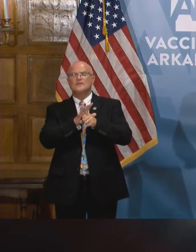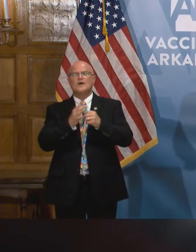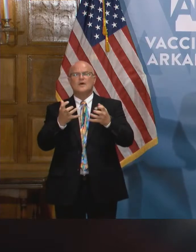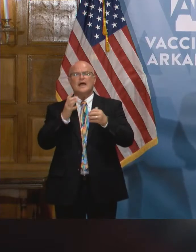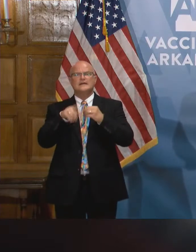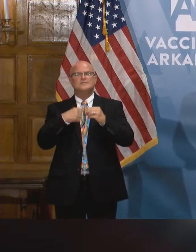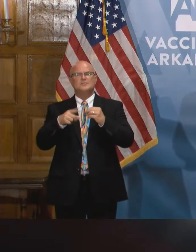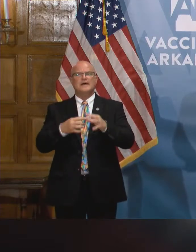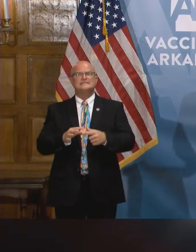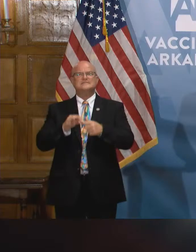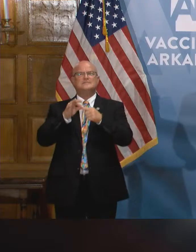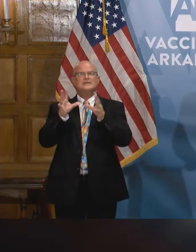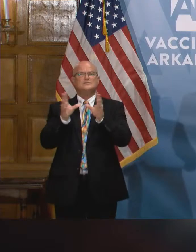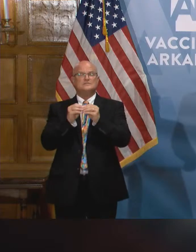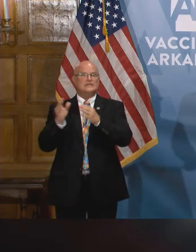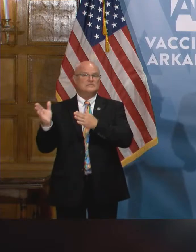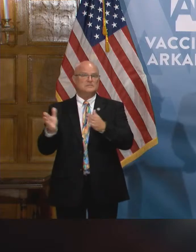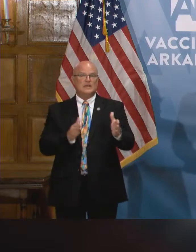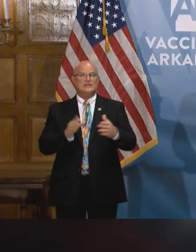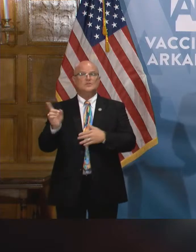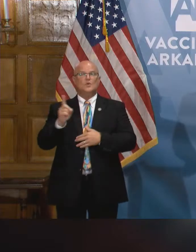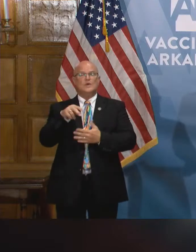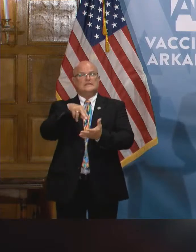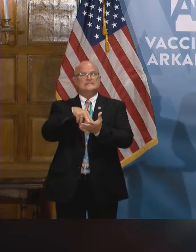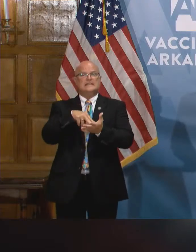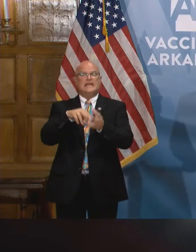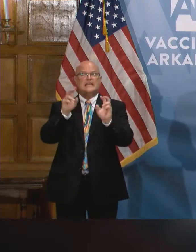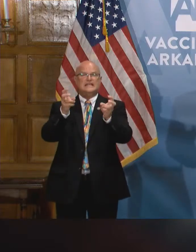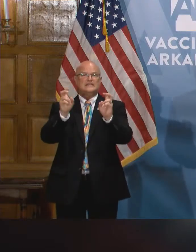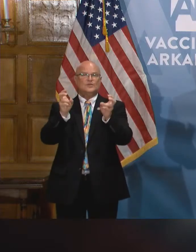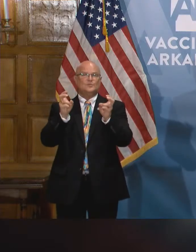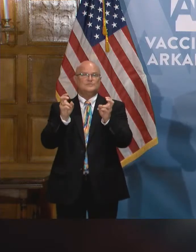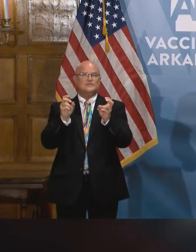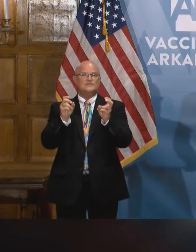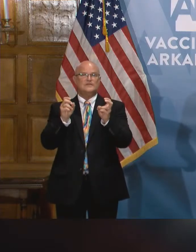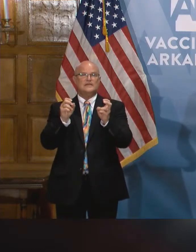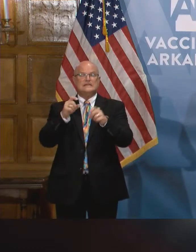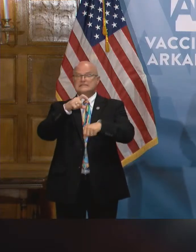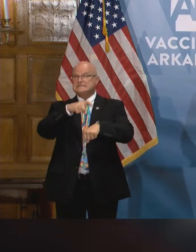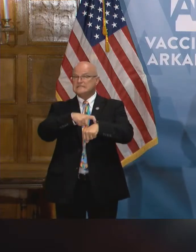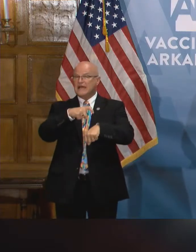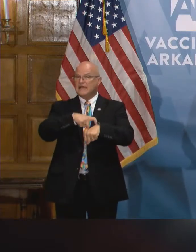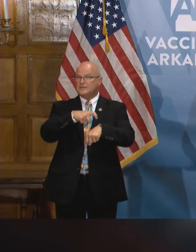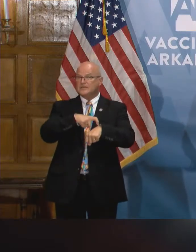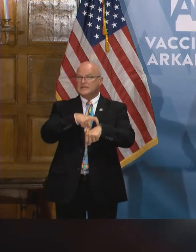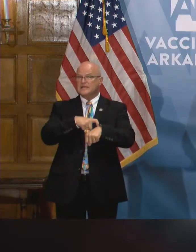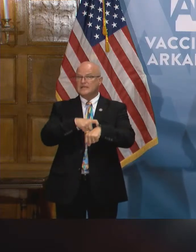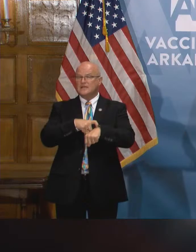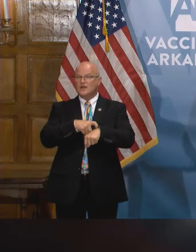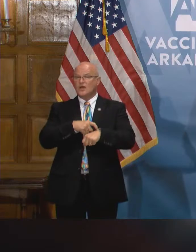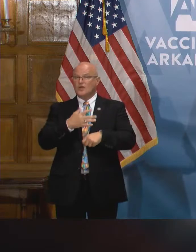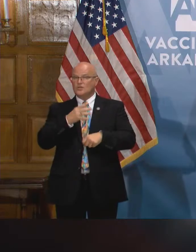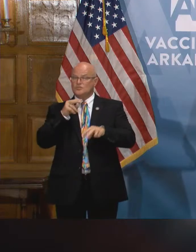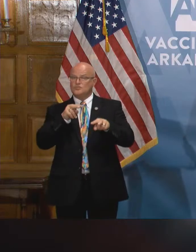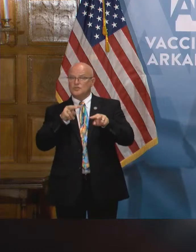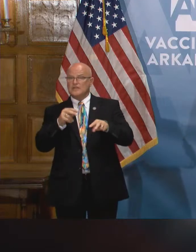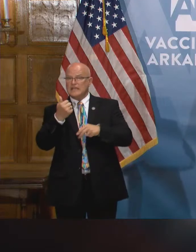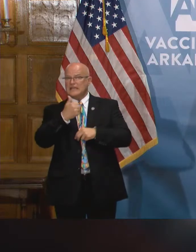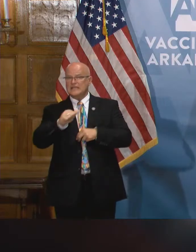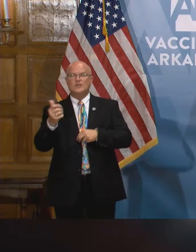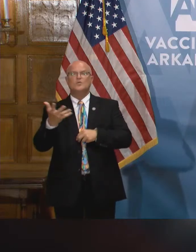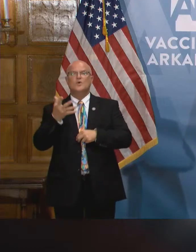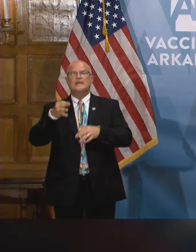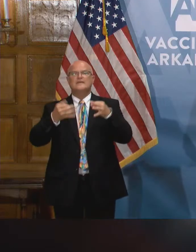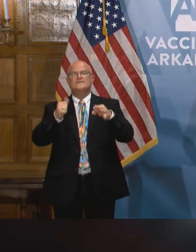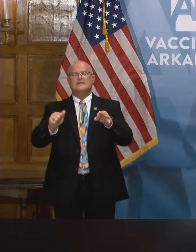ask you about special session plans. Where do things stand in terms of timing, and are you looking at what